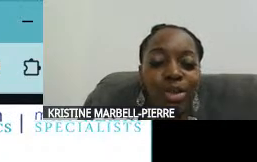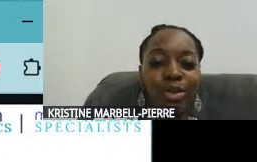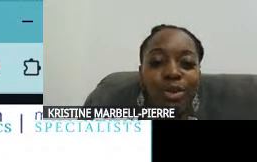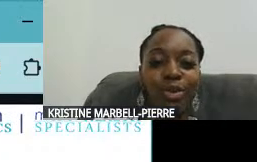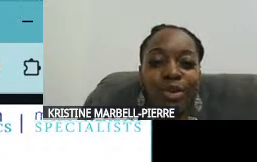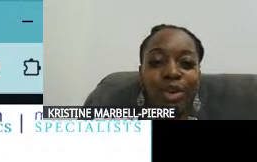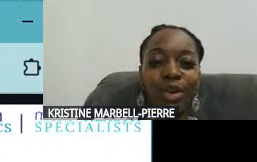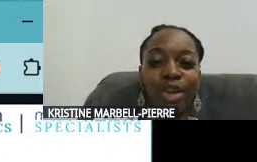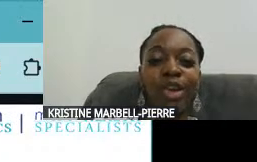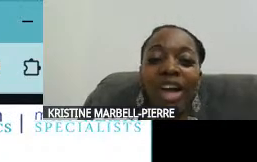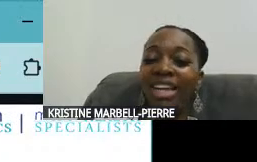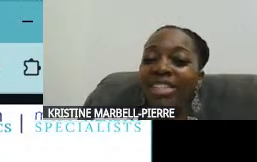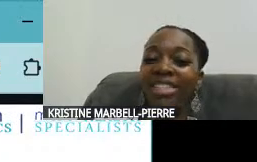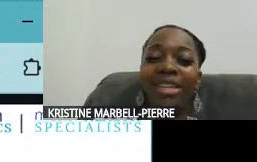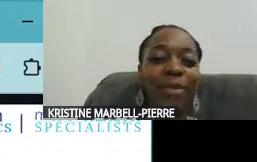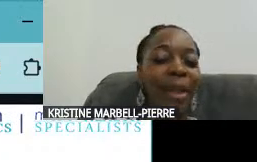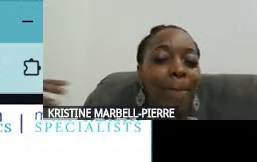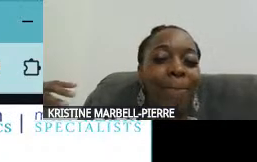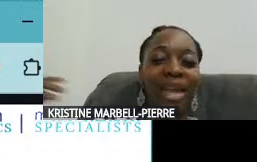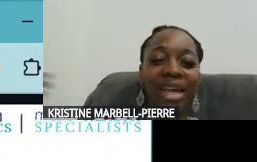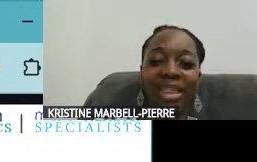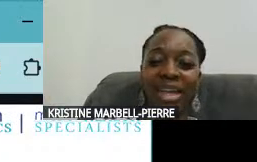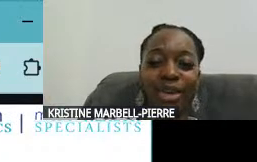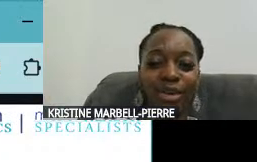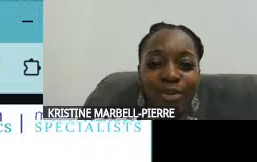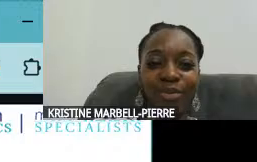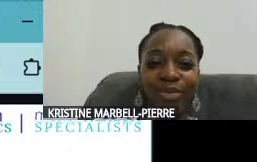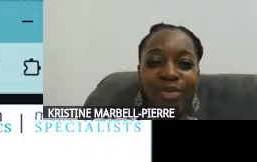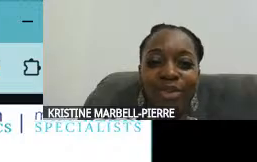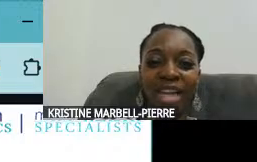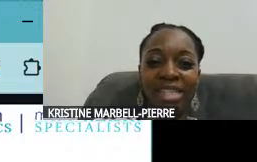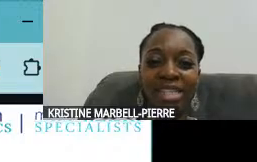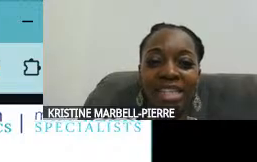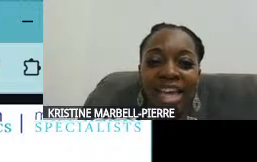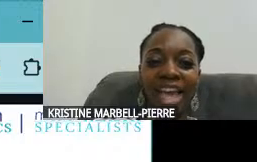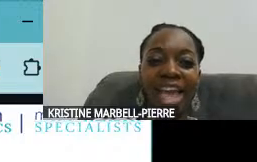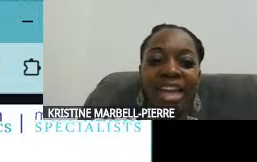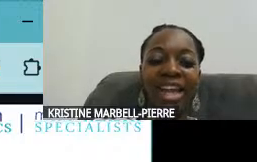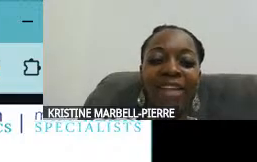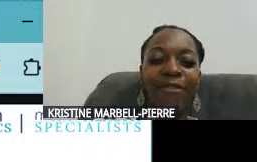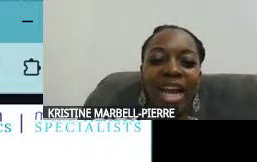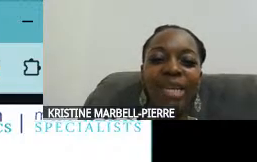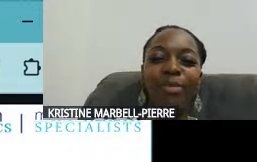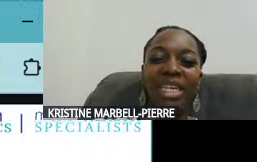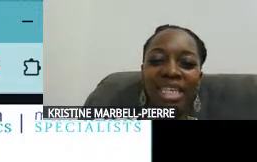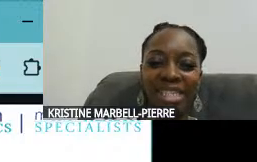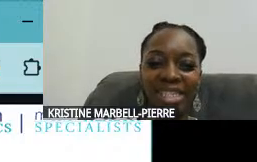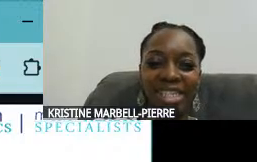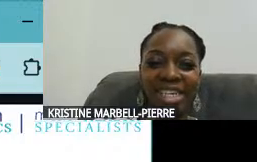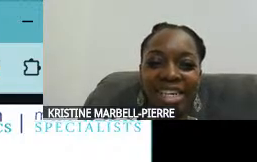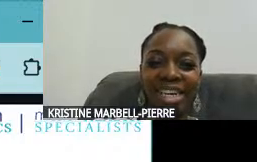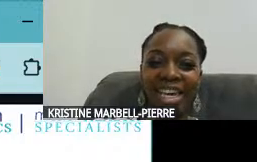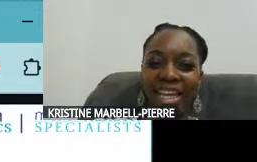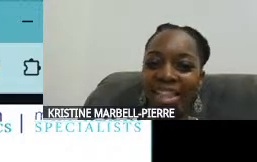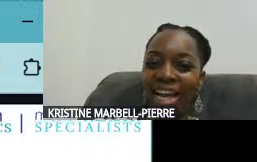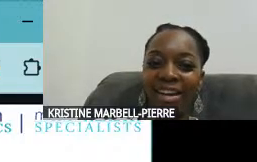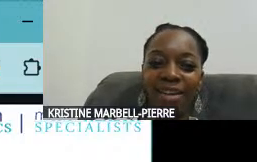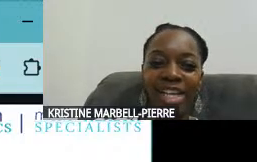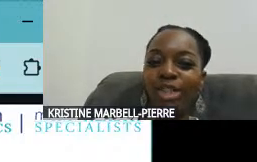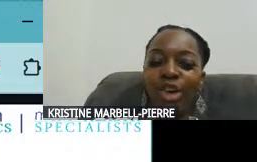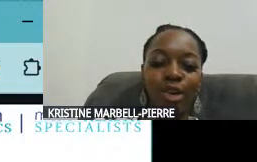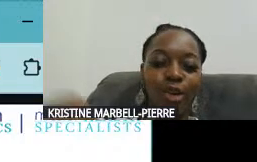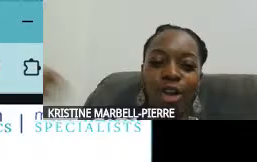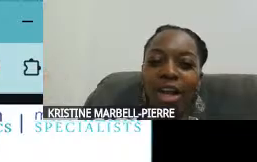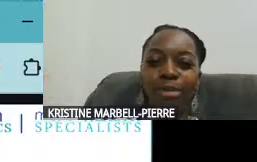it too, look at something bigger than you, right? And find peace in that